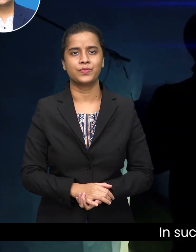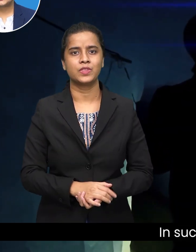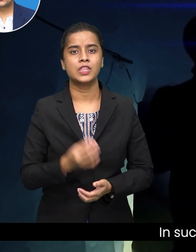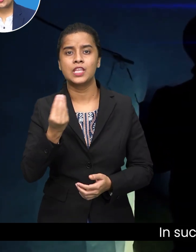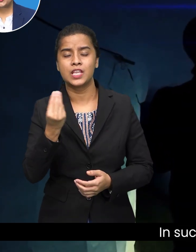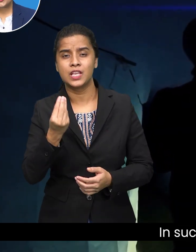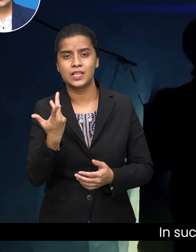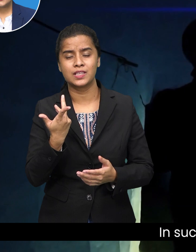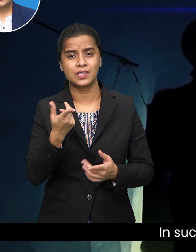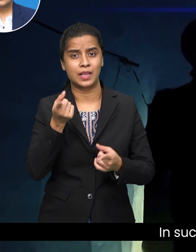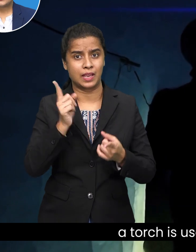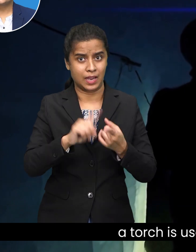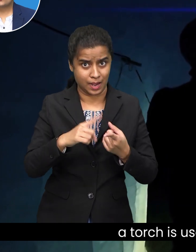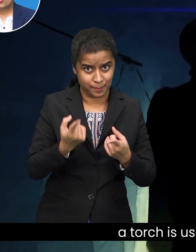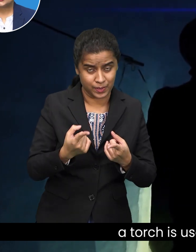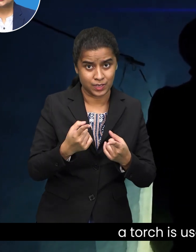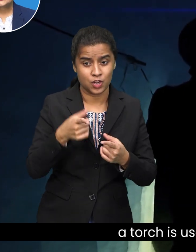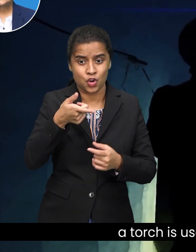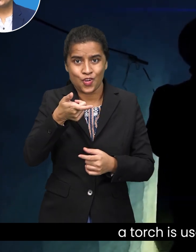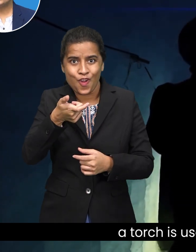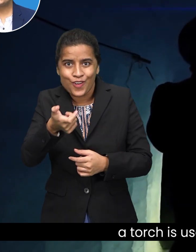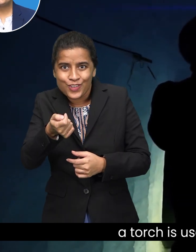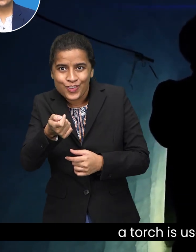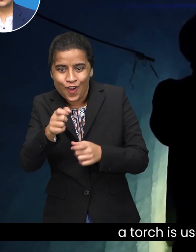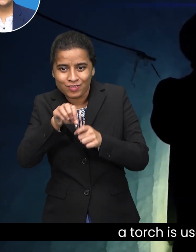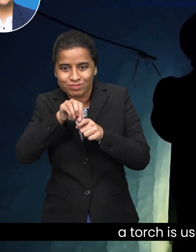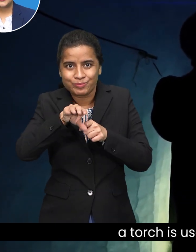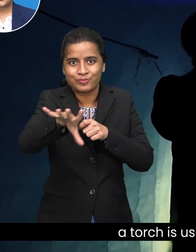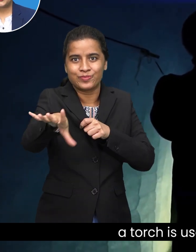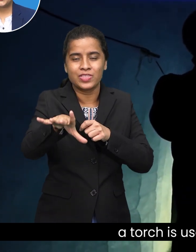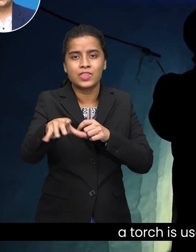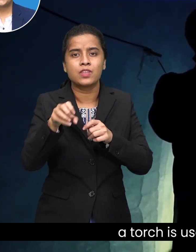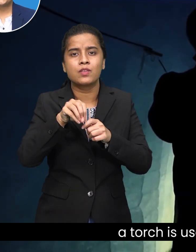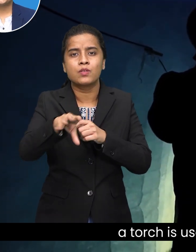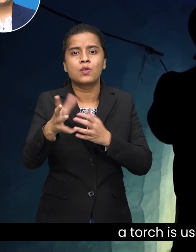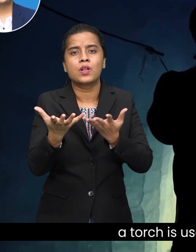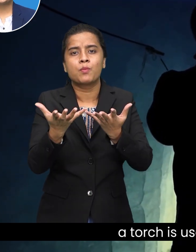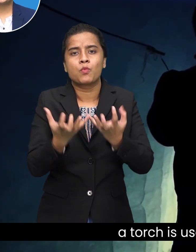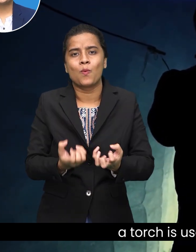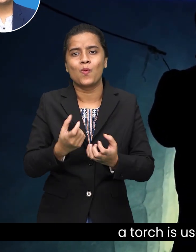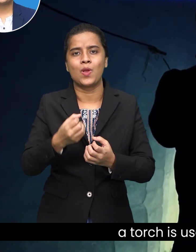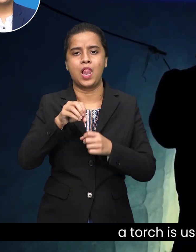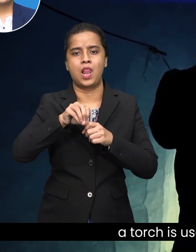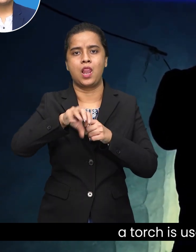In such situations, a torch is used to provide light.